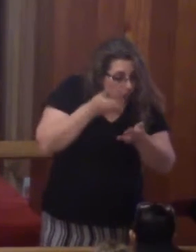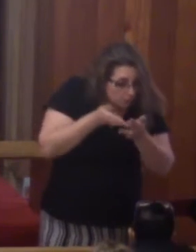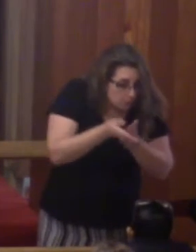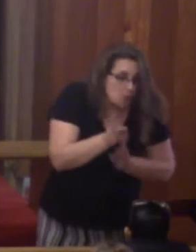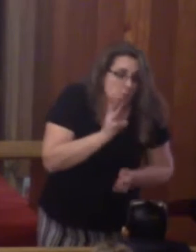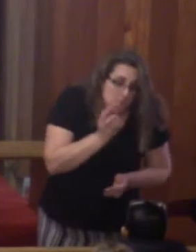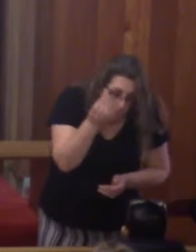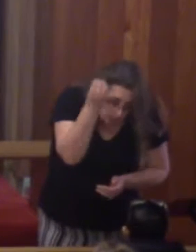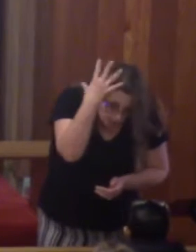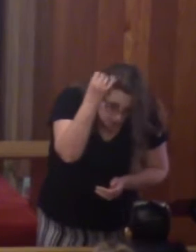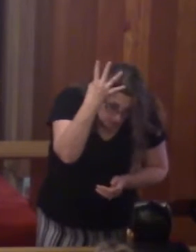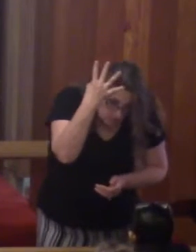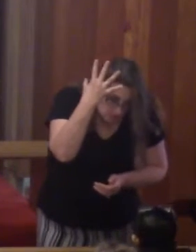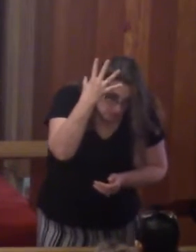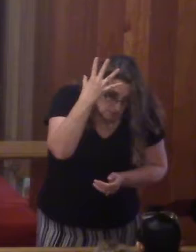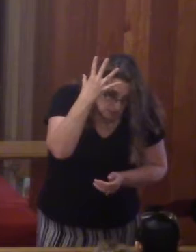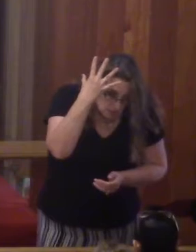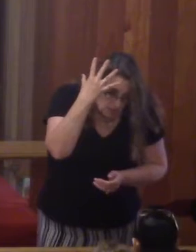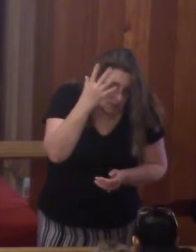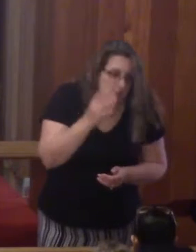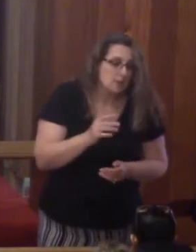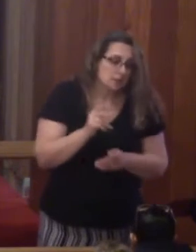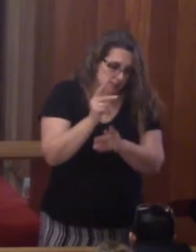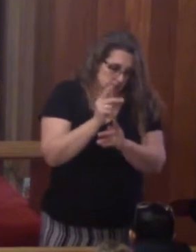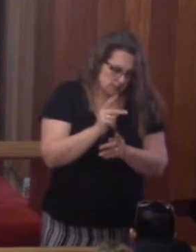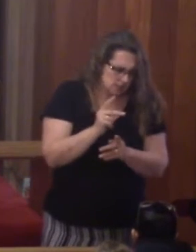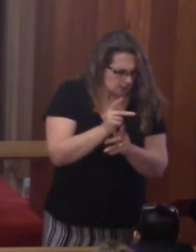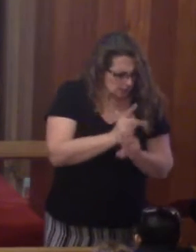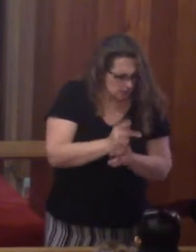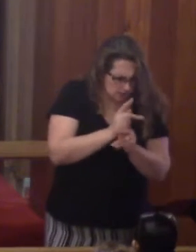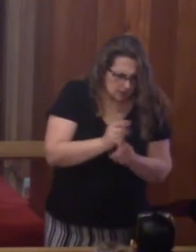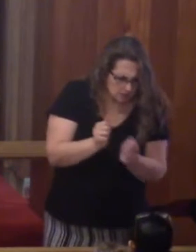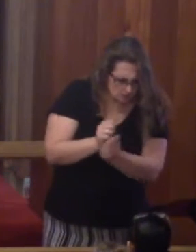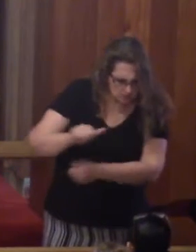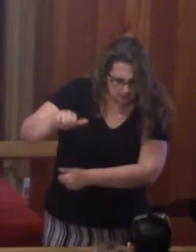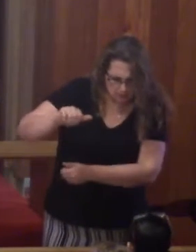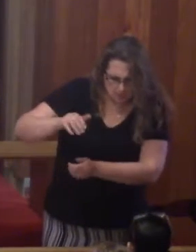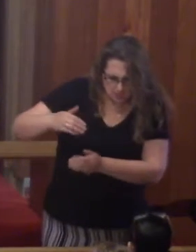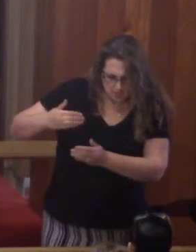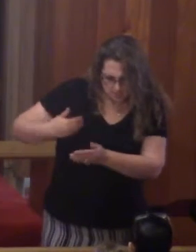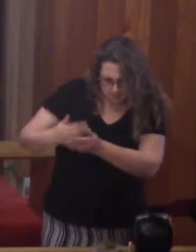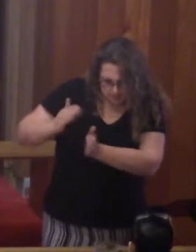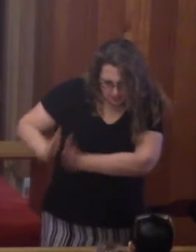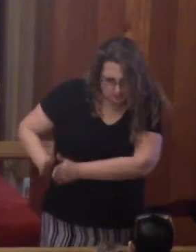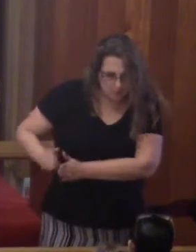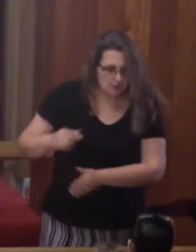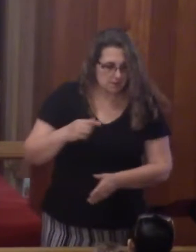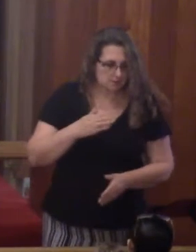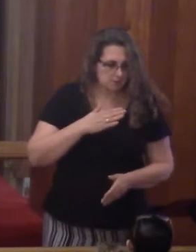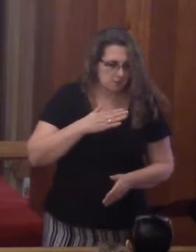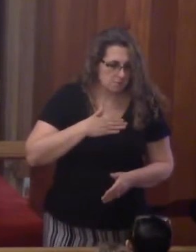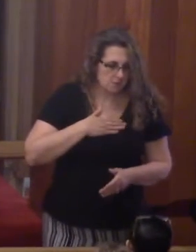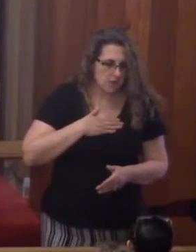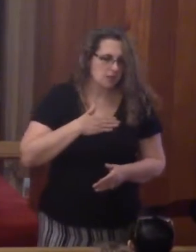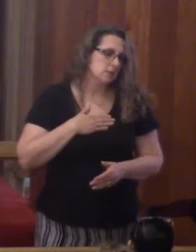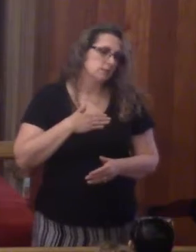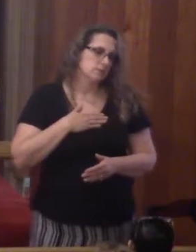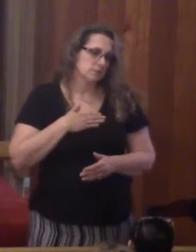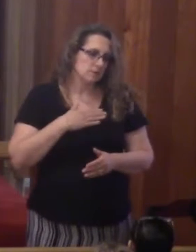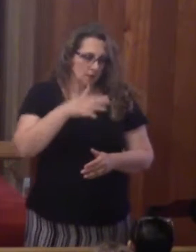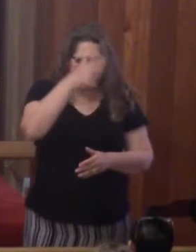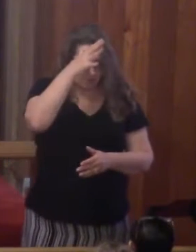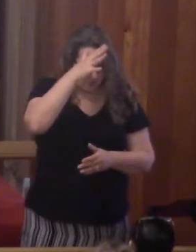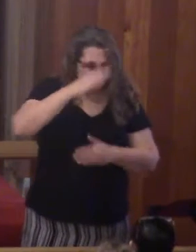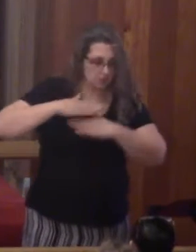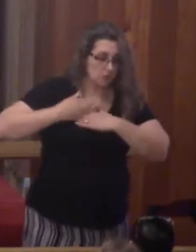baptism to spend your time with your neighbor. My father confessor, Father Taus, once preached on